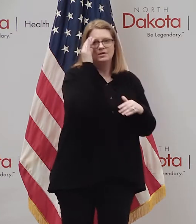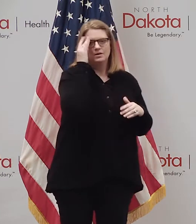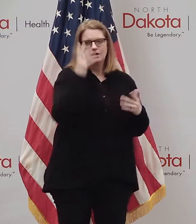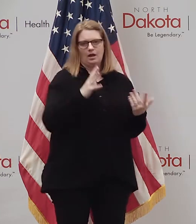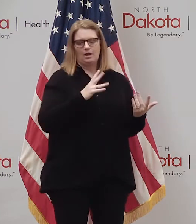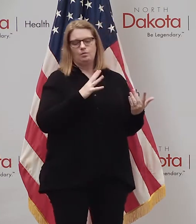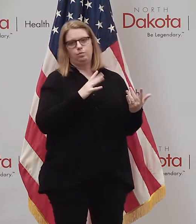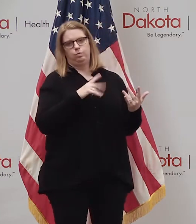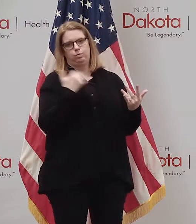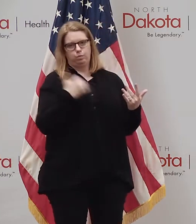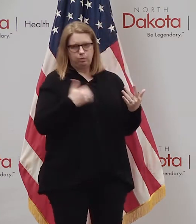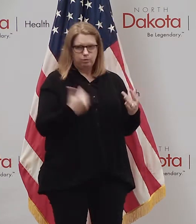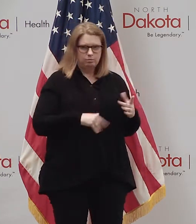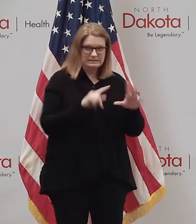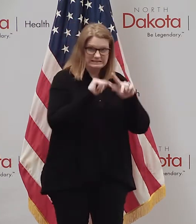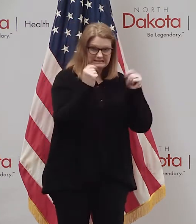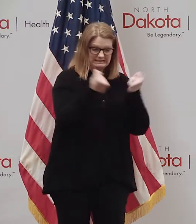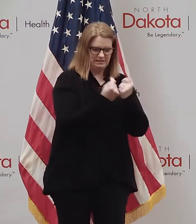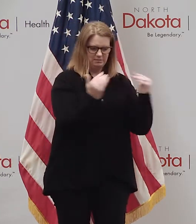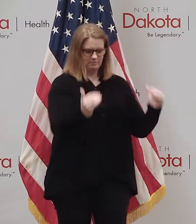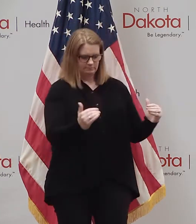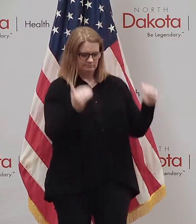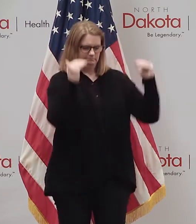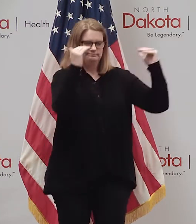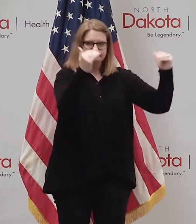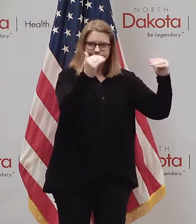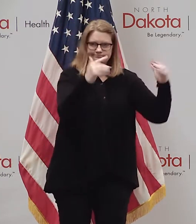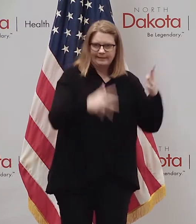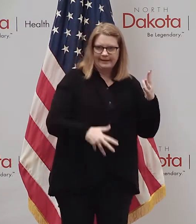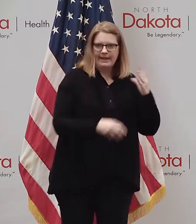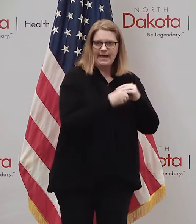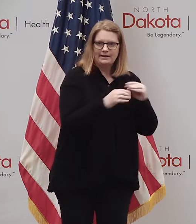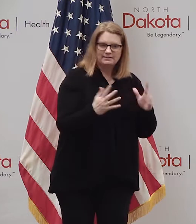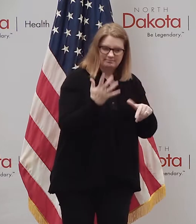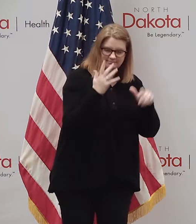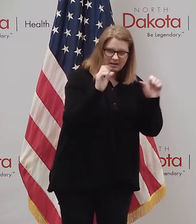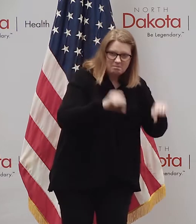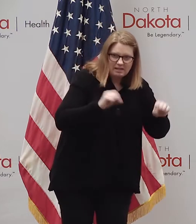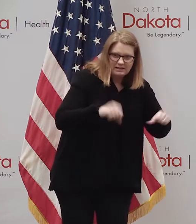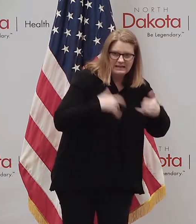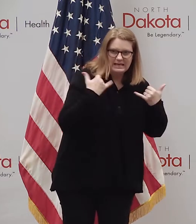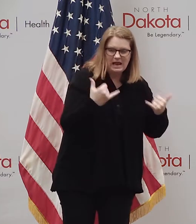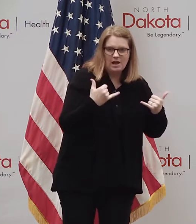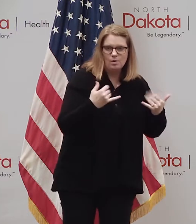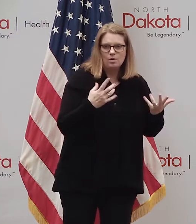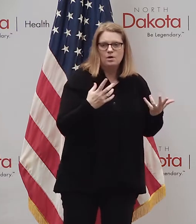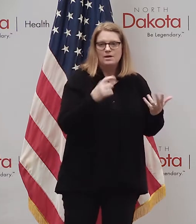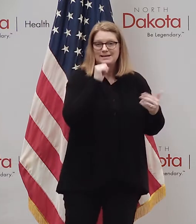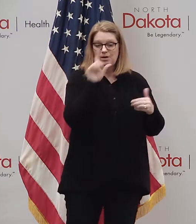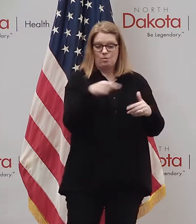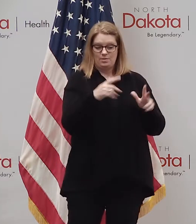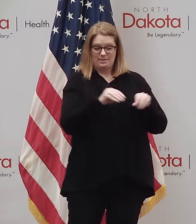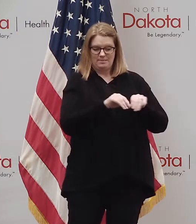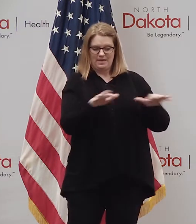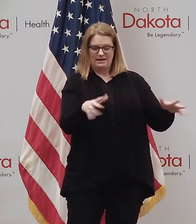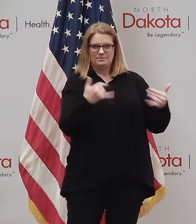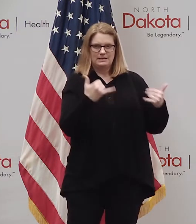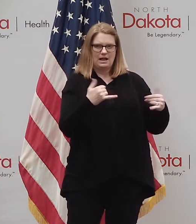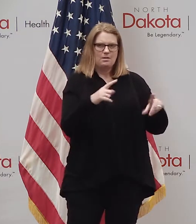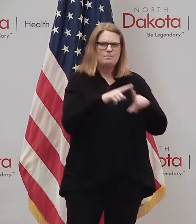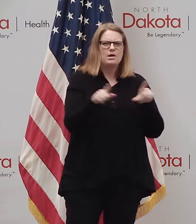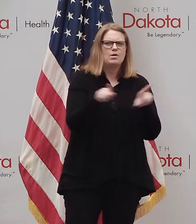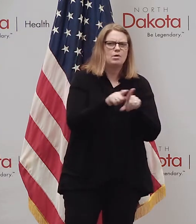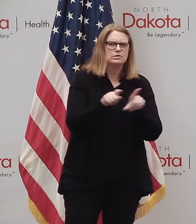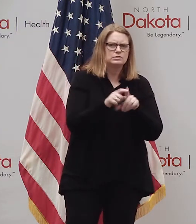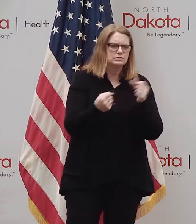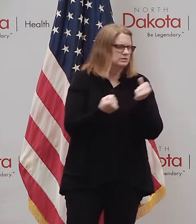enormous team effort to build this capability, and we're building this capability not just to deal with the pandemic right now, but also to